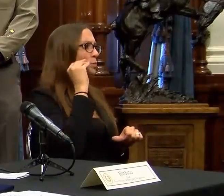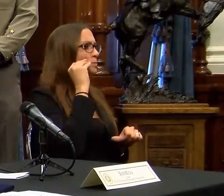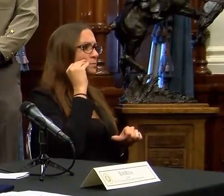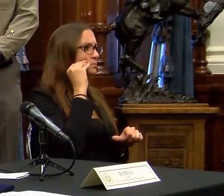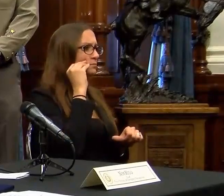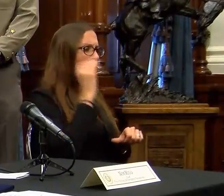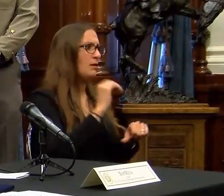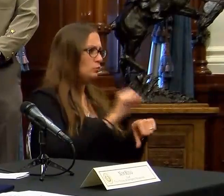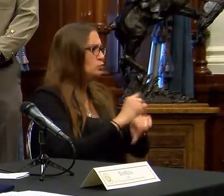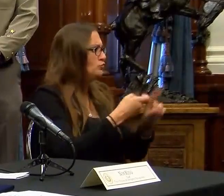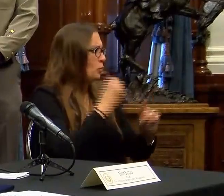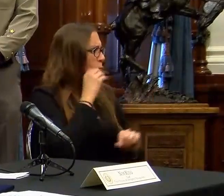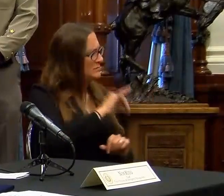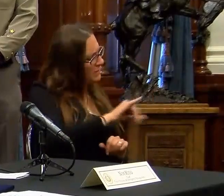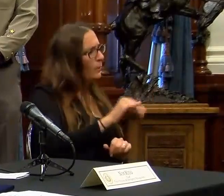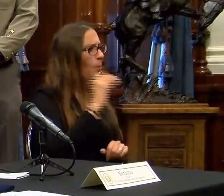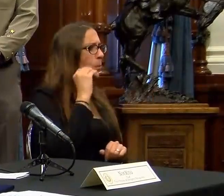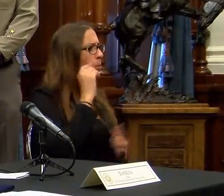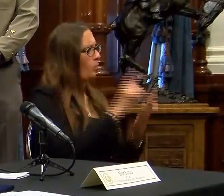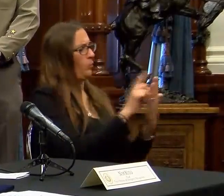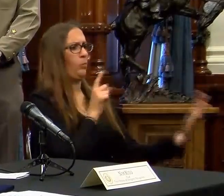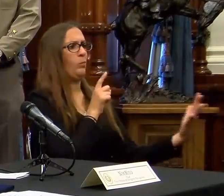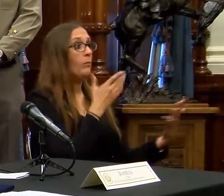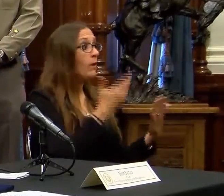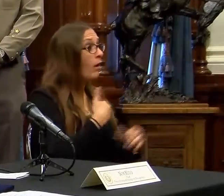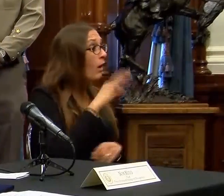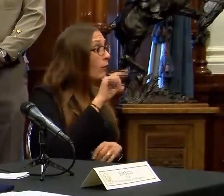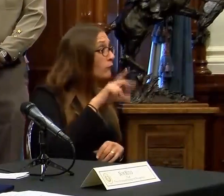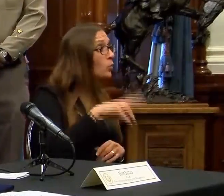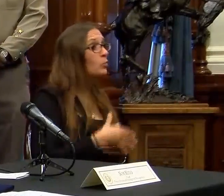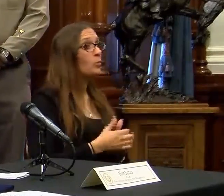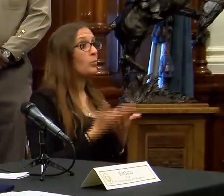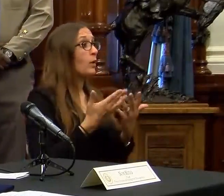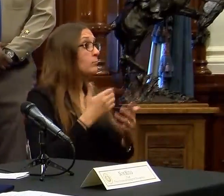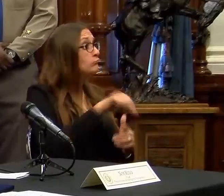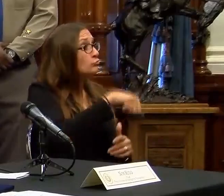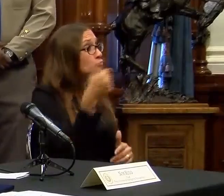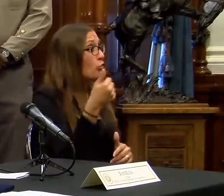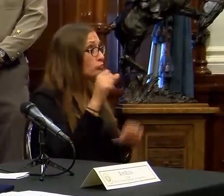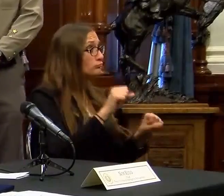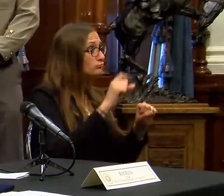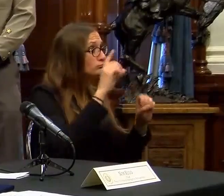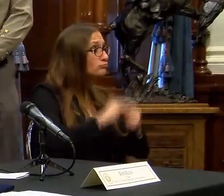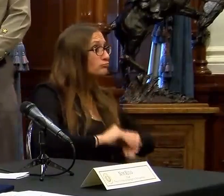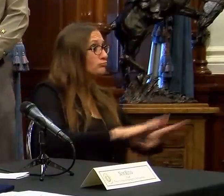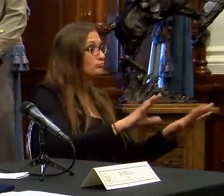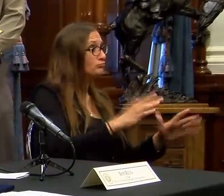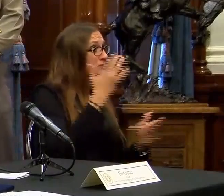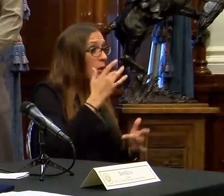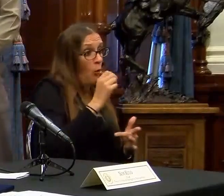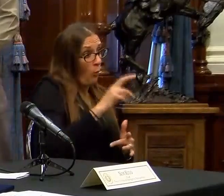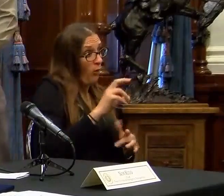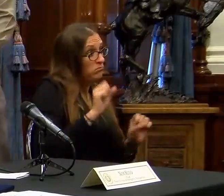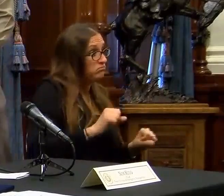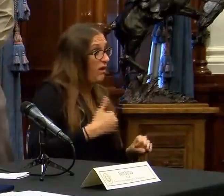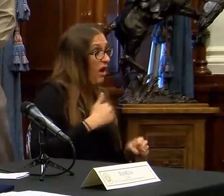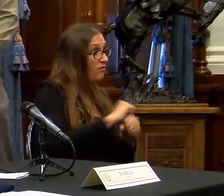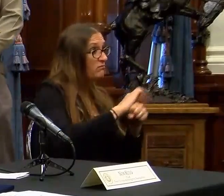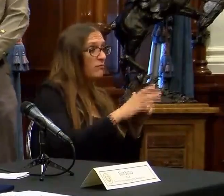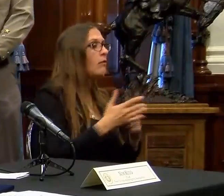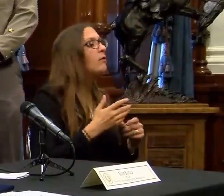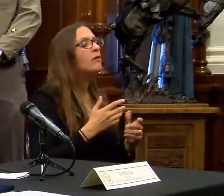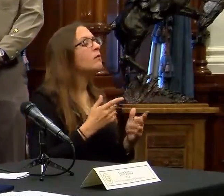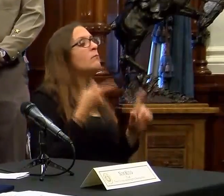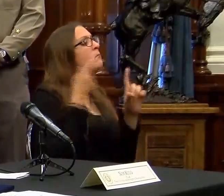and work from home. You may have the flu, you may have some other infectious disease, or you may have COVID-19. We don't